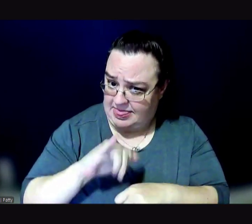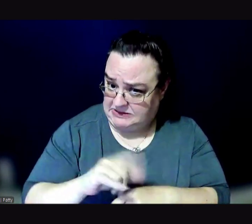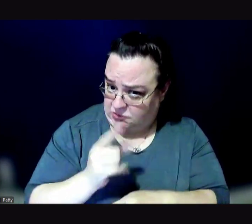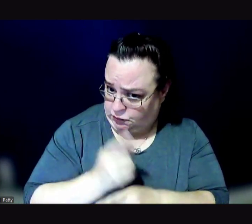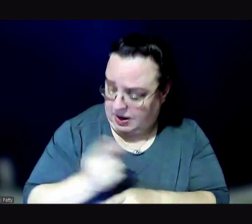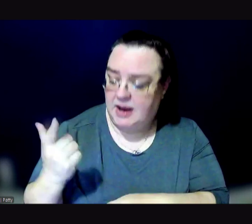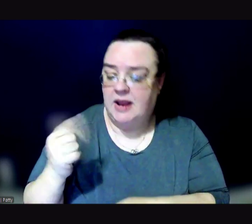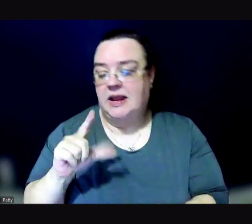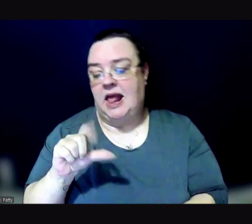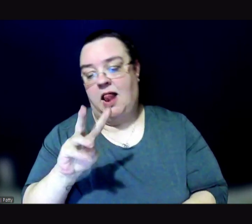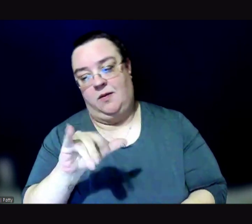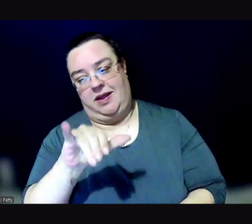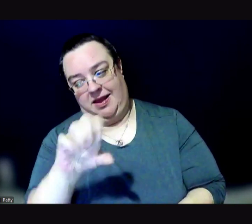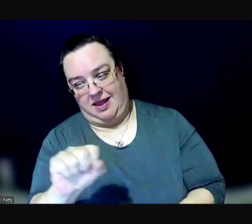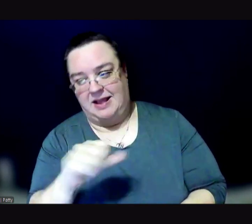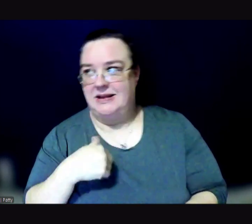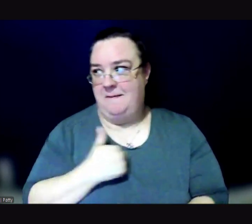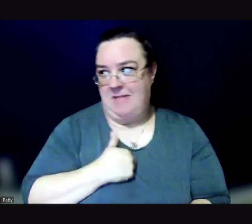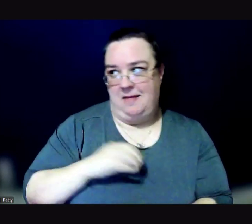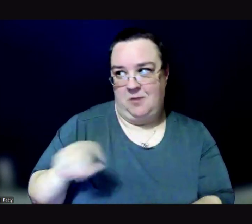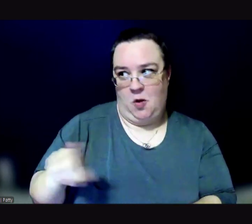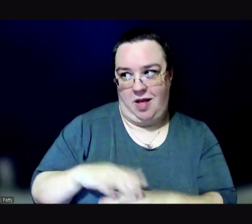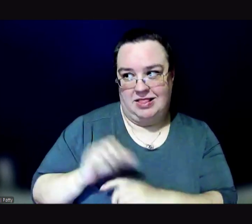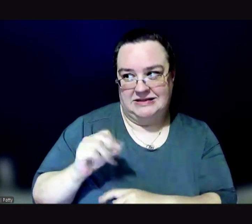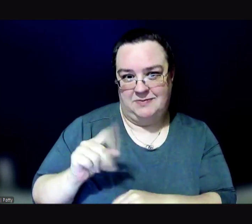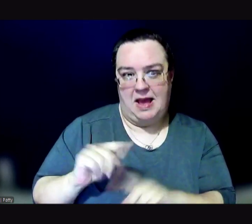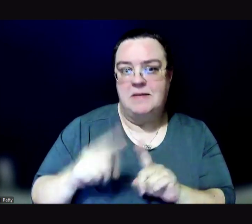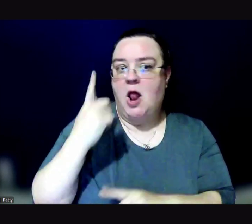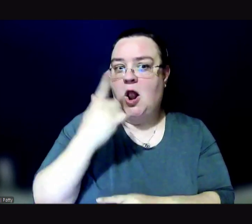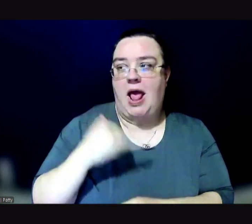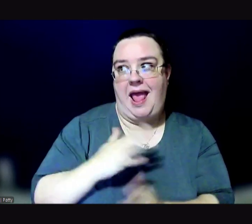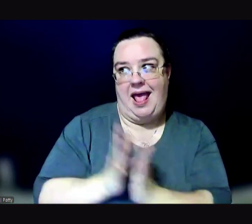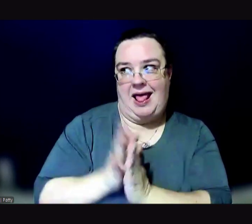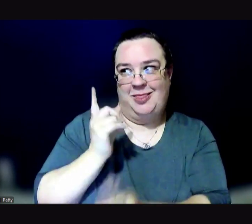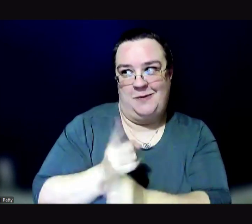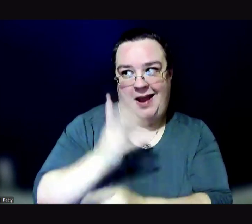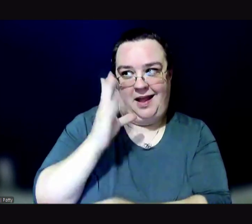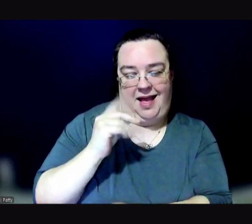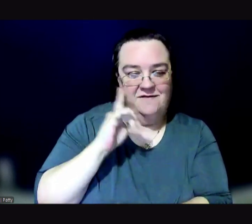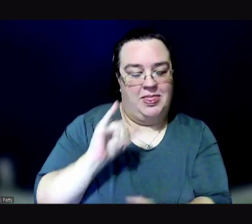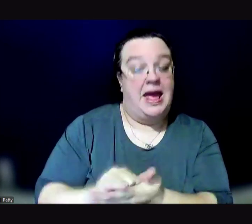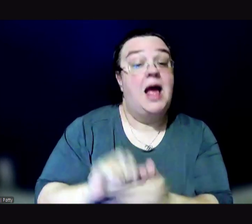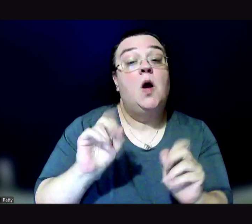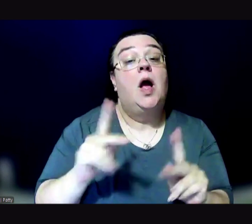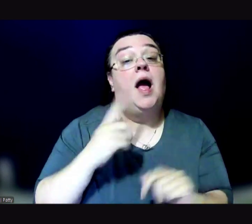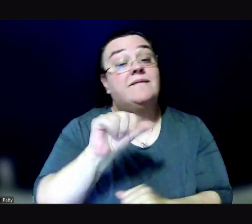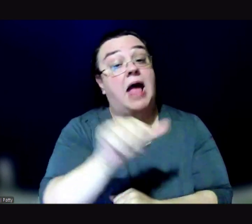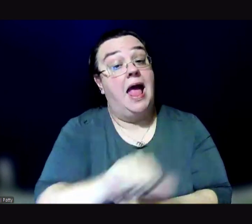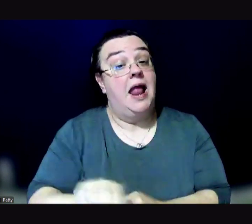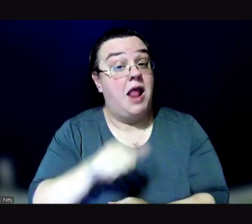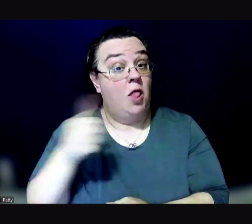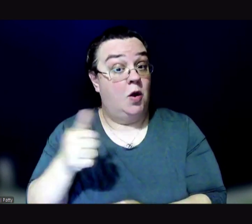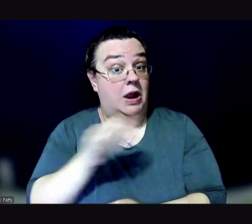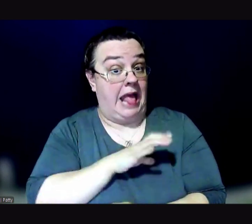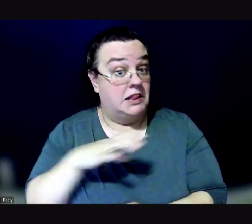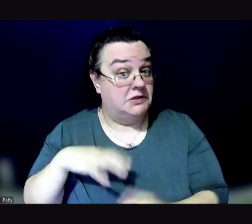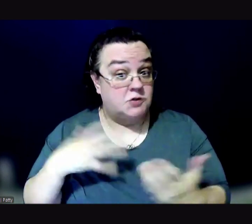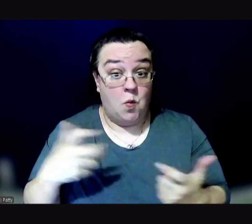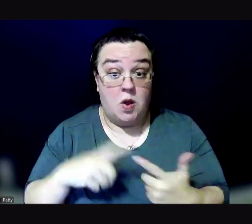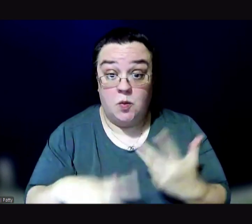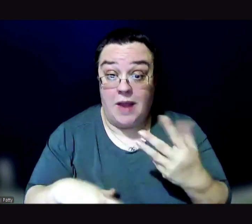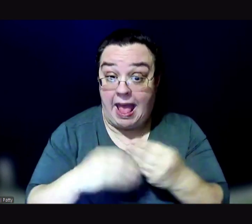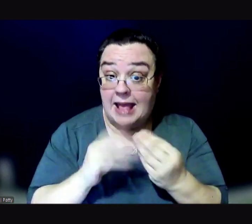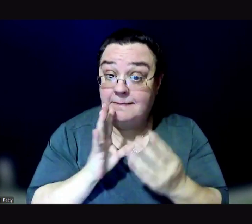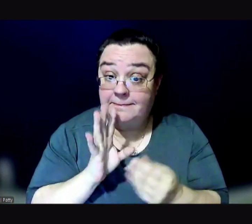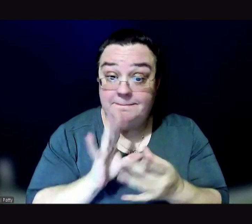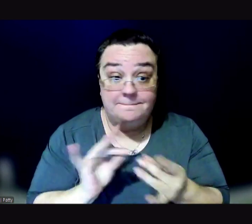I apologize for putting you on the spot, but it looks like I asked the right guy. All right, are there other council members wishing to speak?